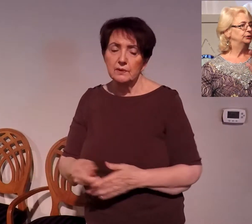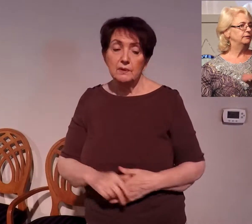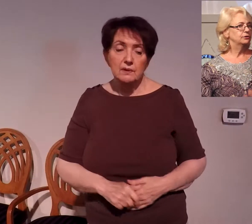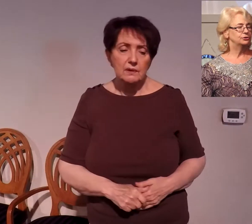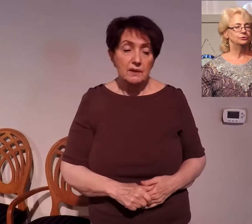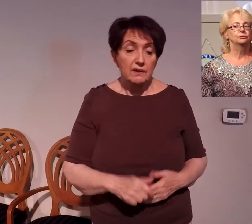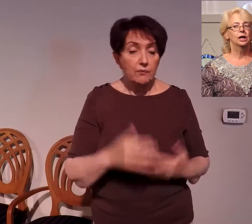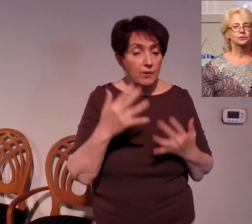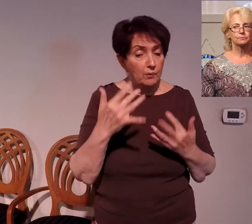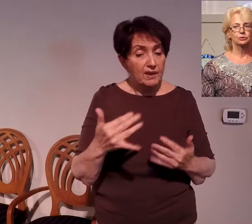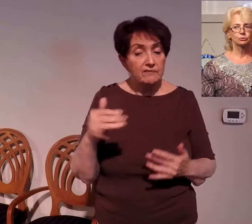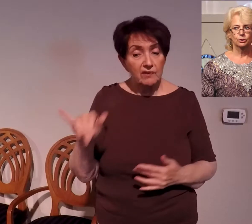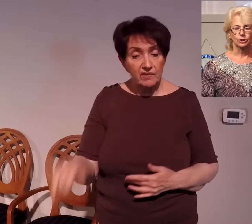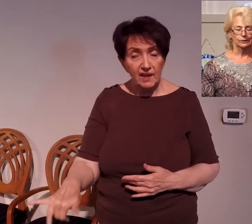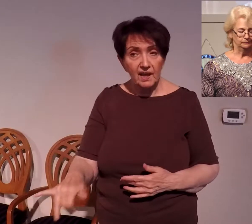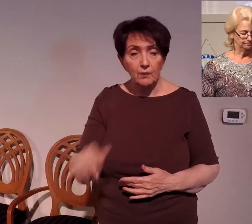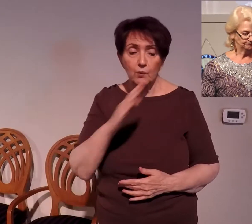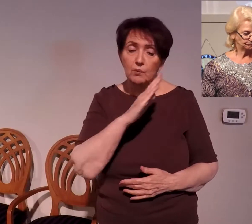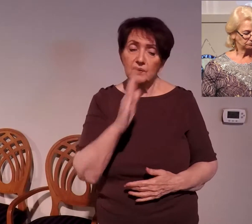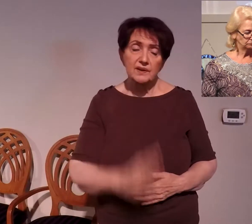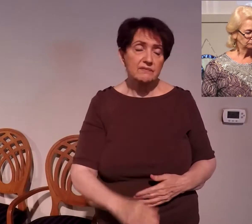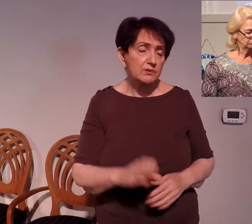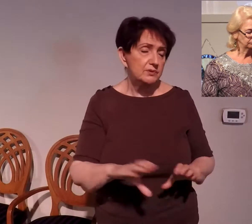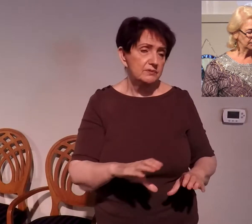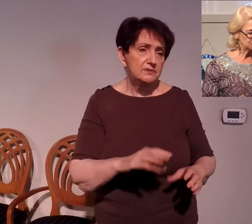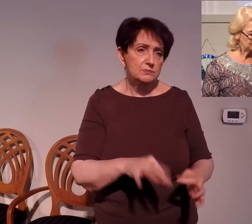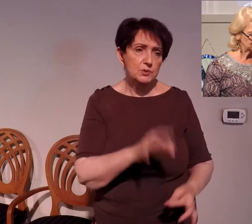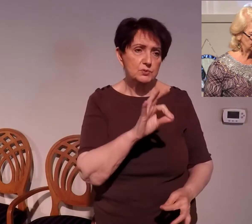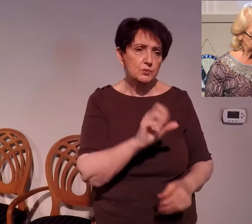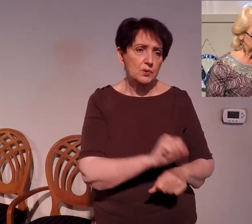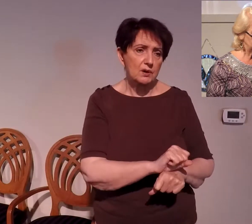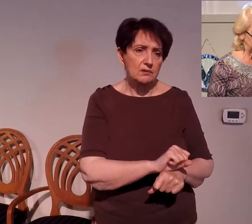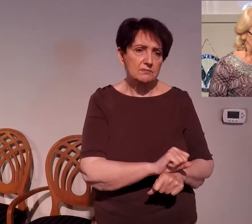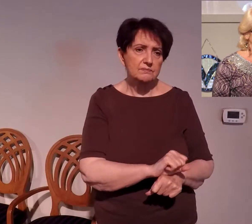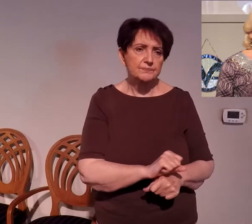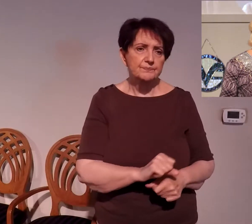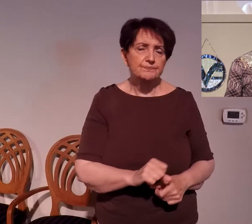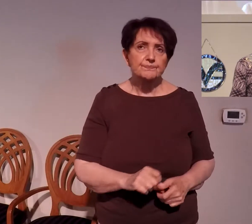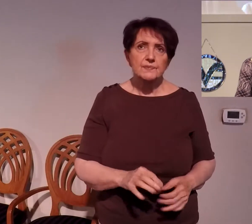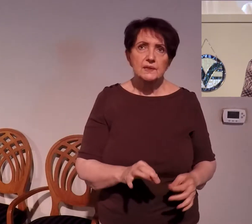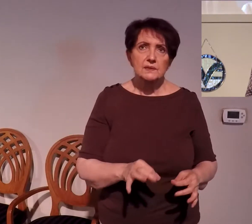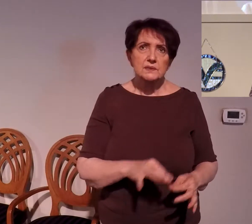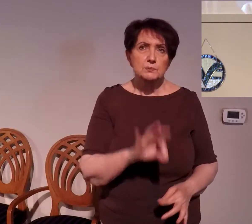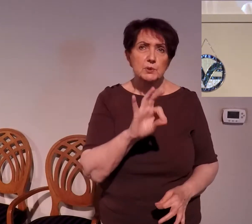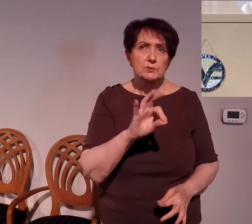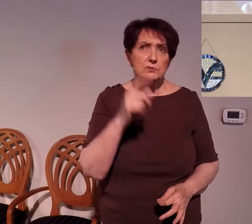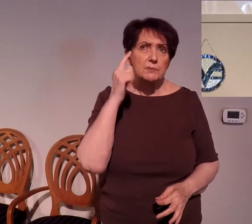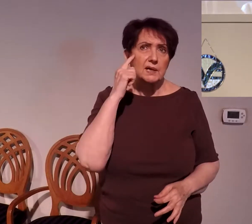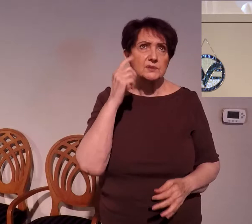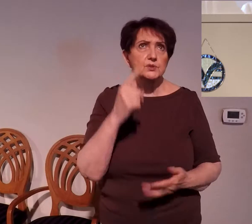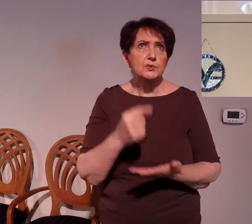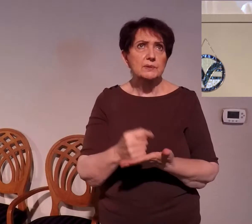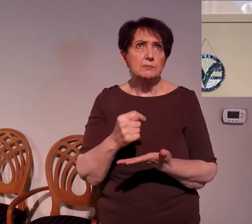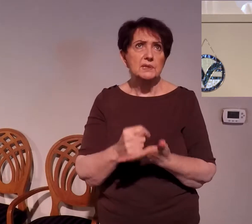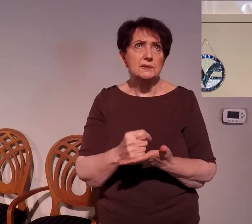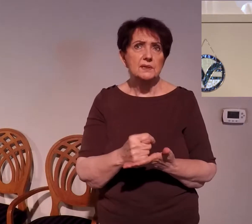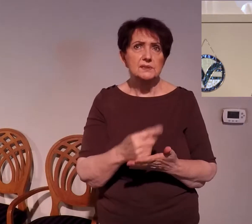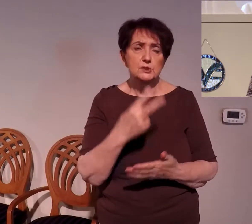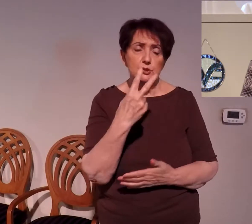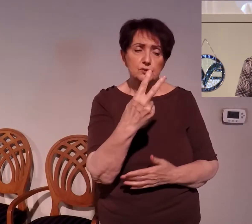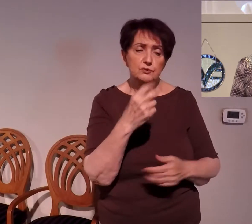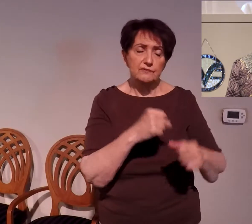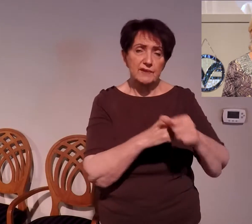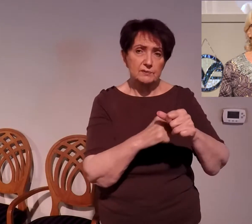see, then we'll never do our spiritual work. Spiritual mind treatment is built on two fundamental